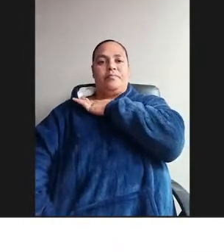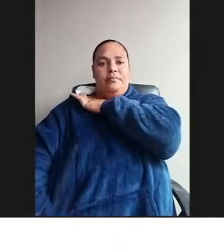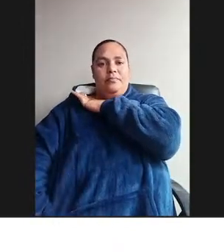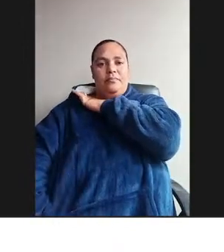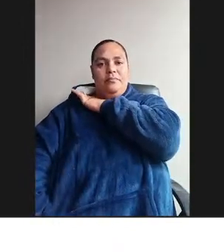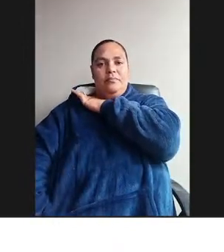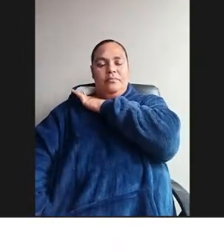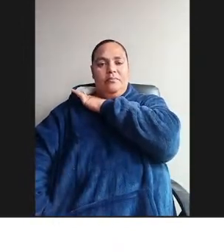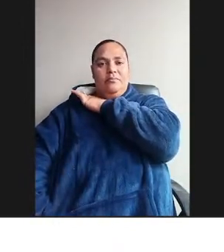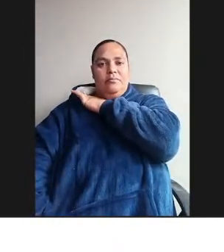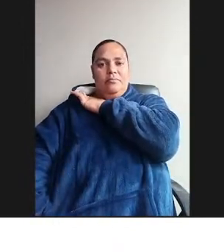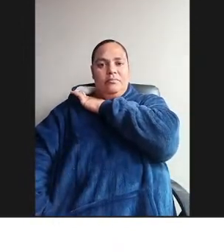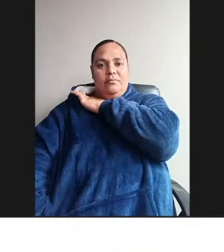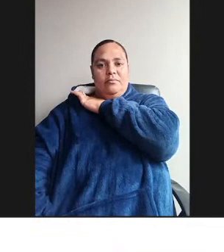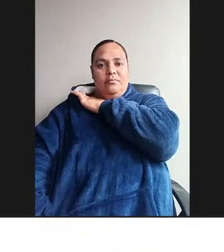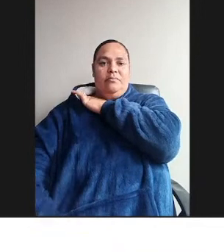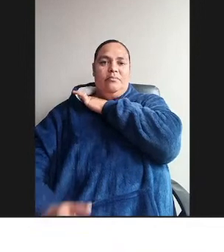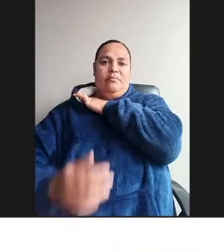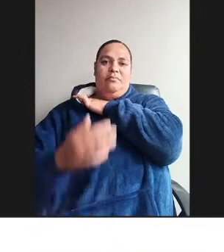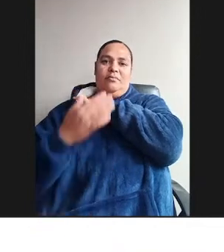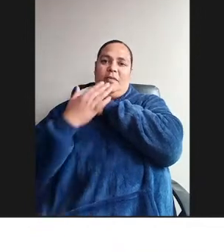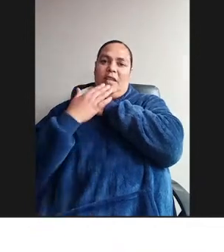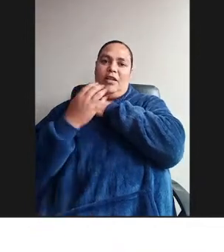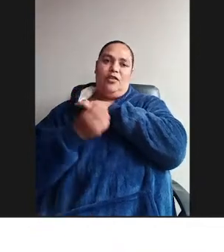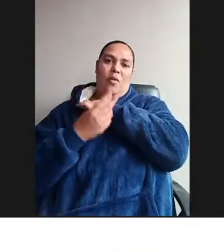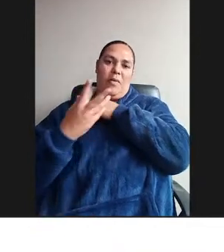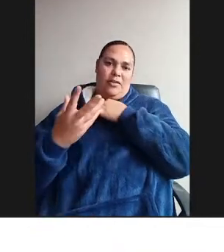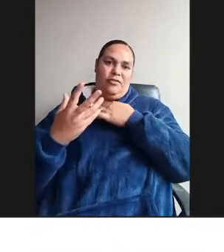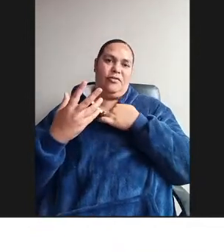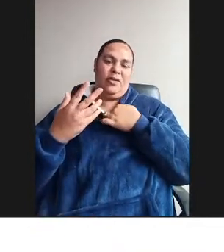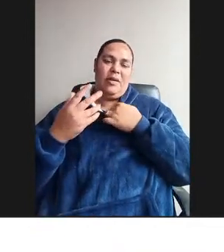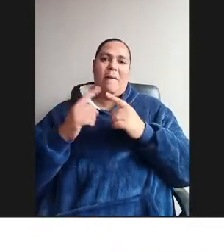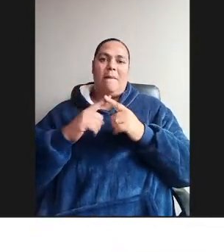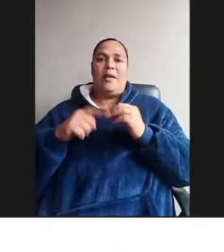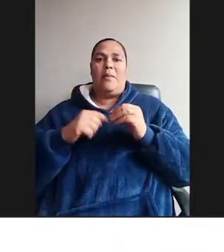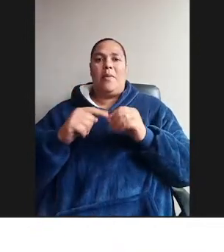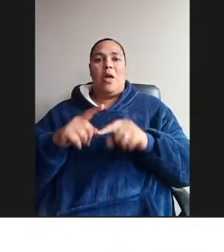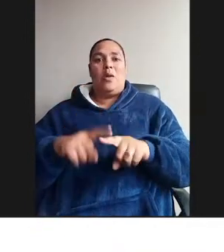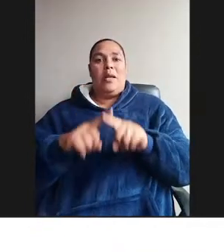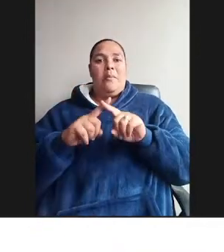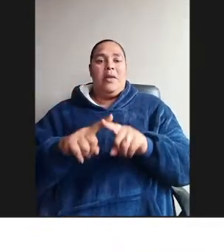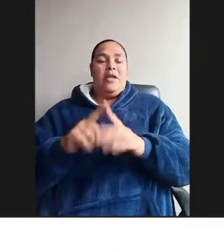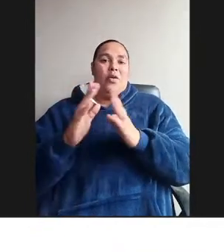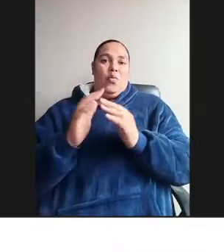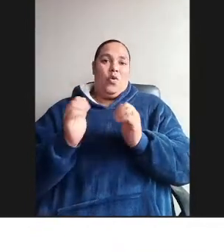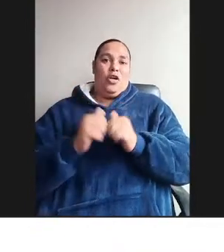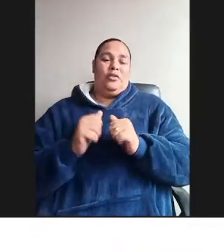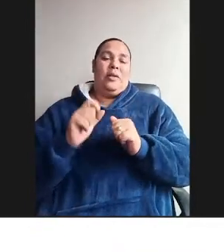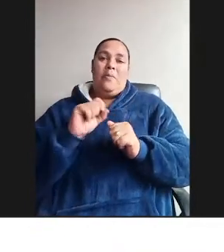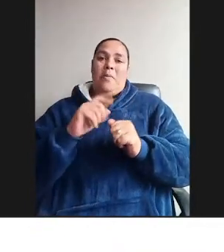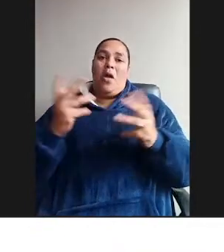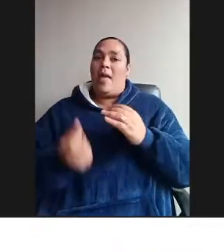Mr. Retief, thank you so much. In terms of pending workshops and where they will be held,